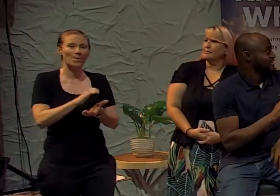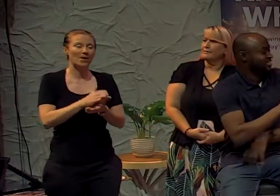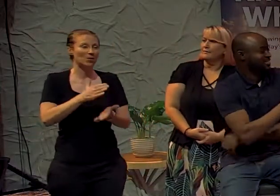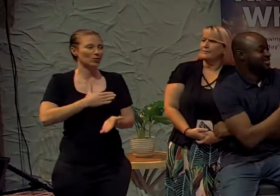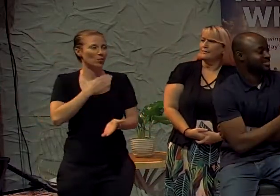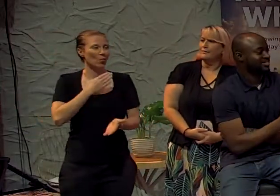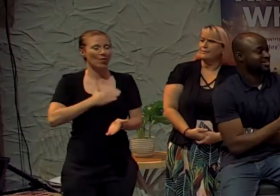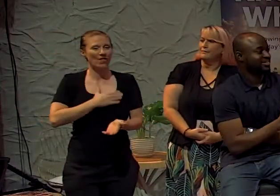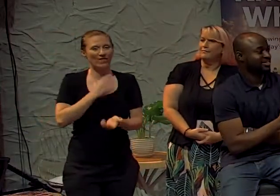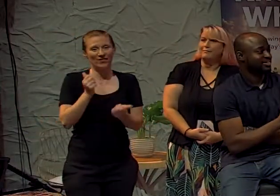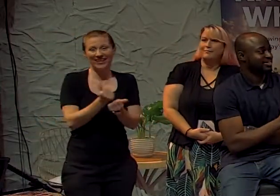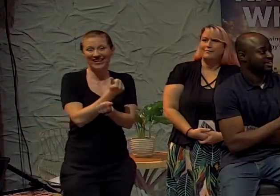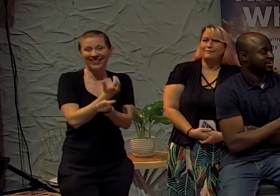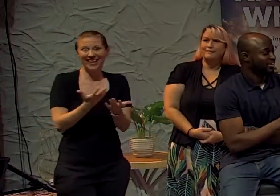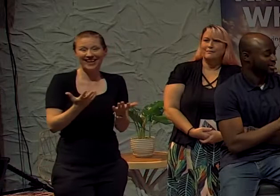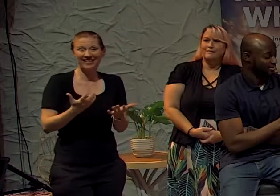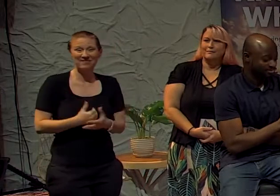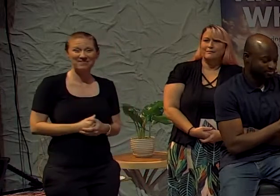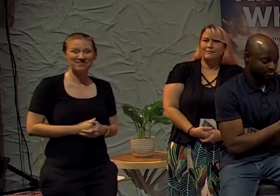And it could be anything.